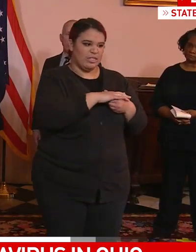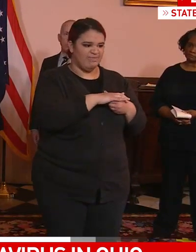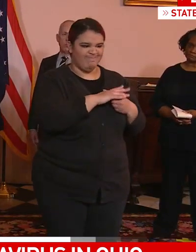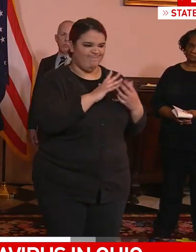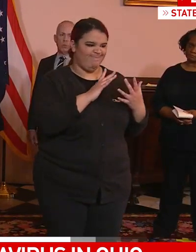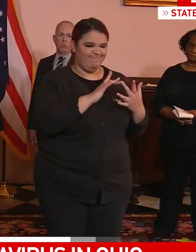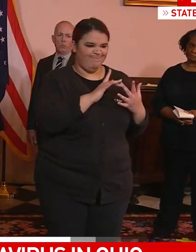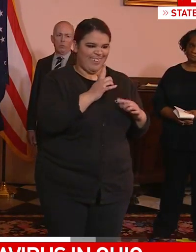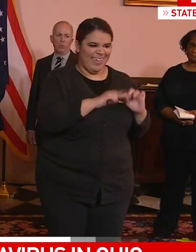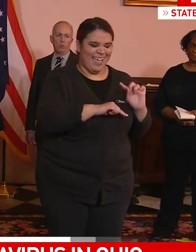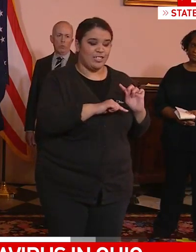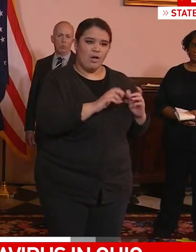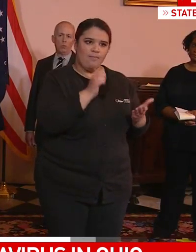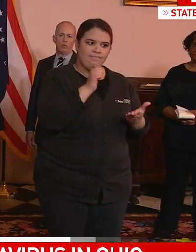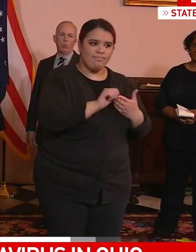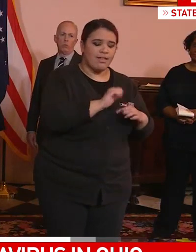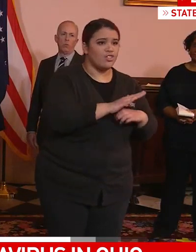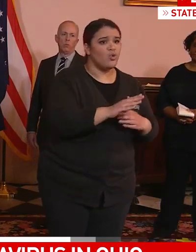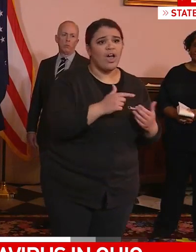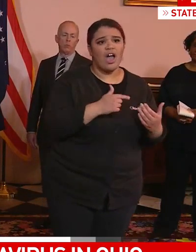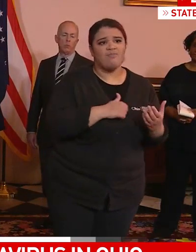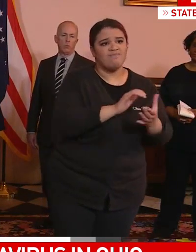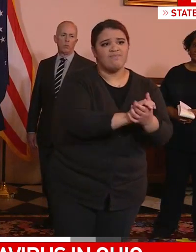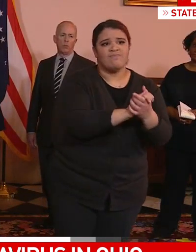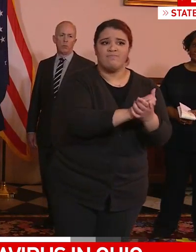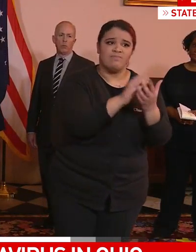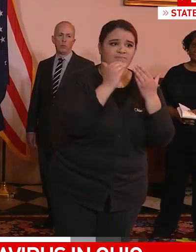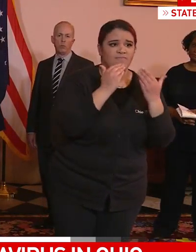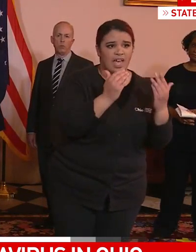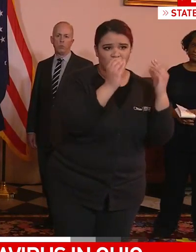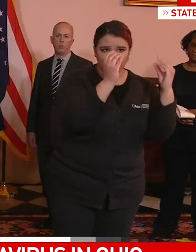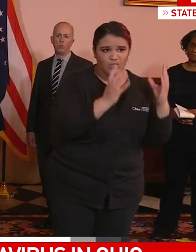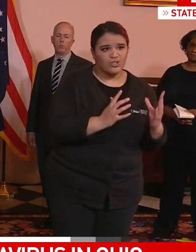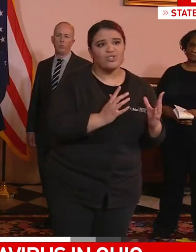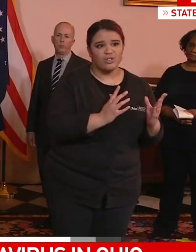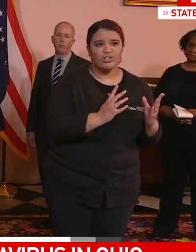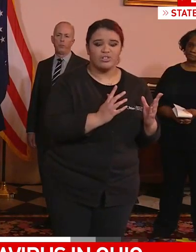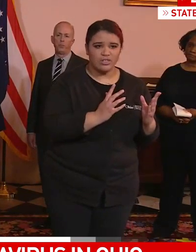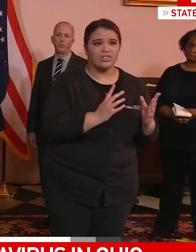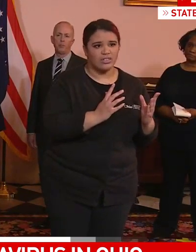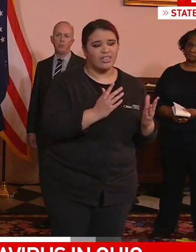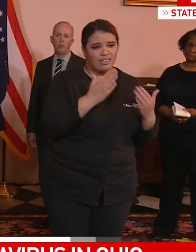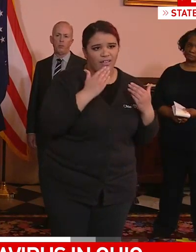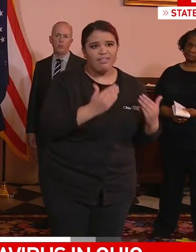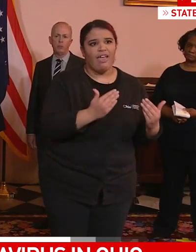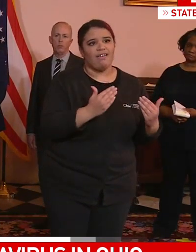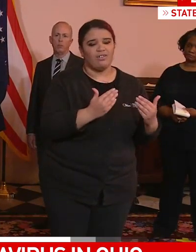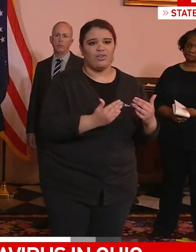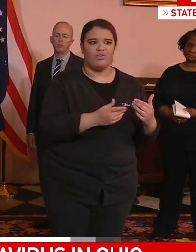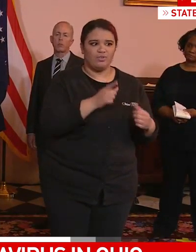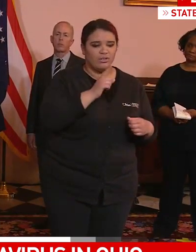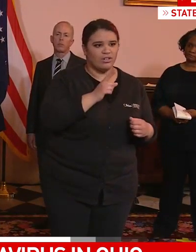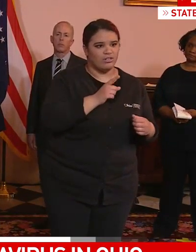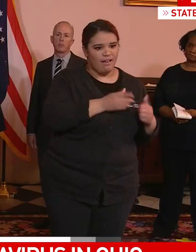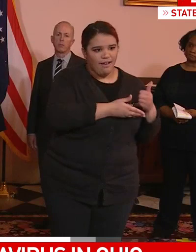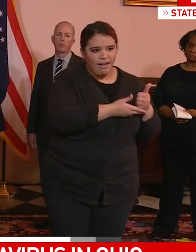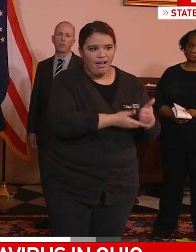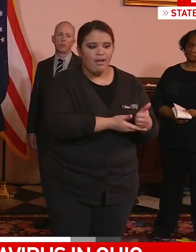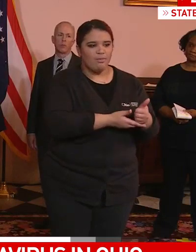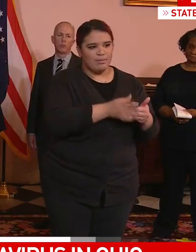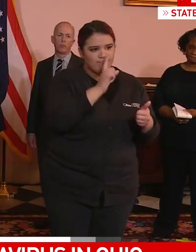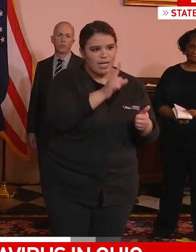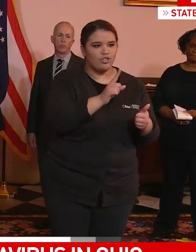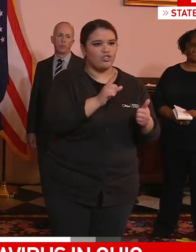to the teachers again. A shout out to the teachers. Thank you for what you're doing to keep these kids educated, and we move